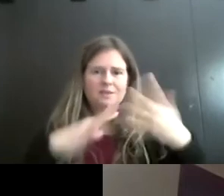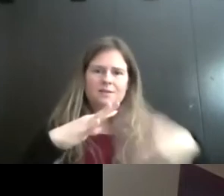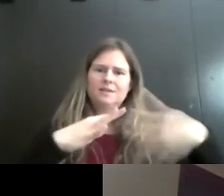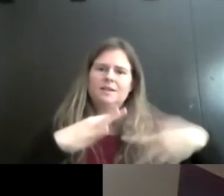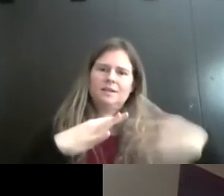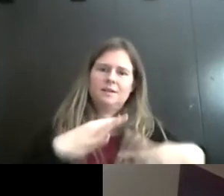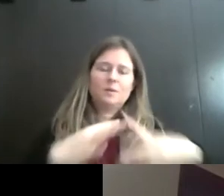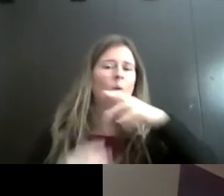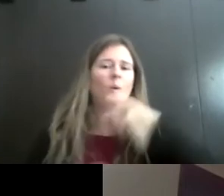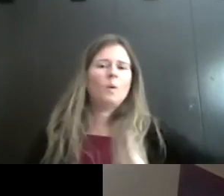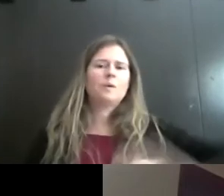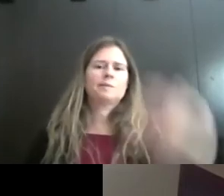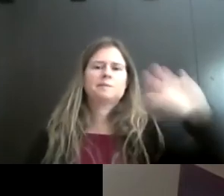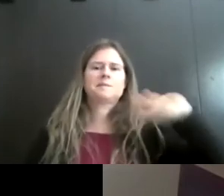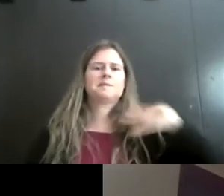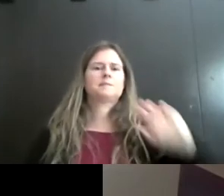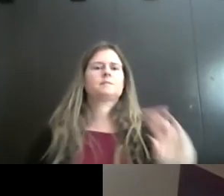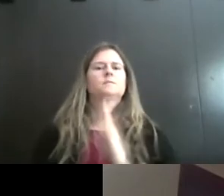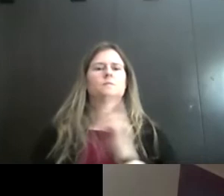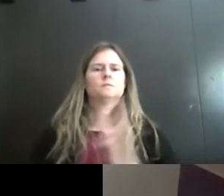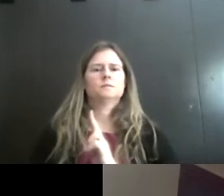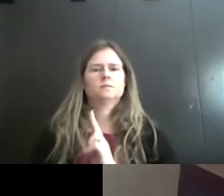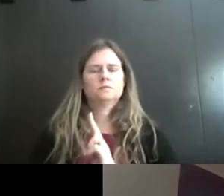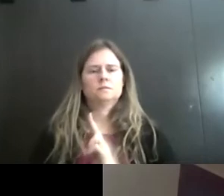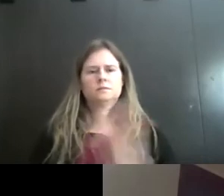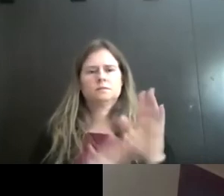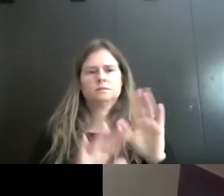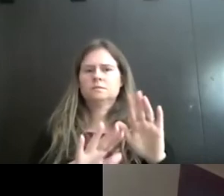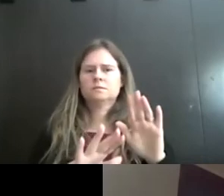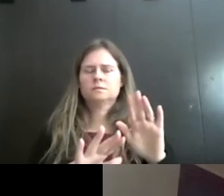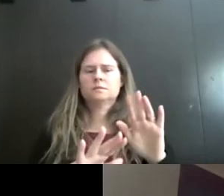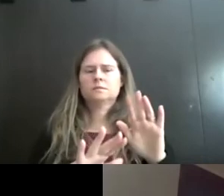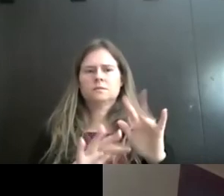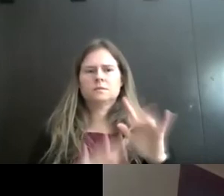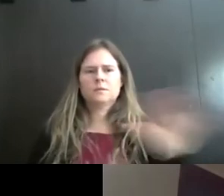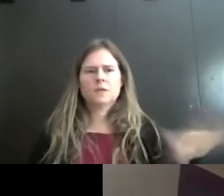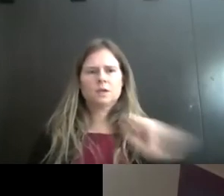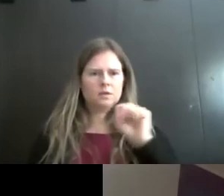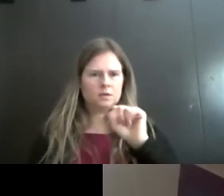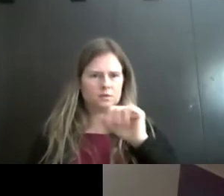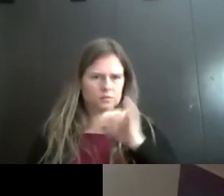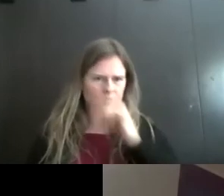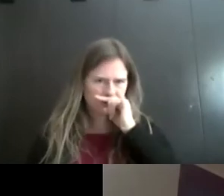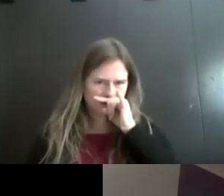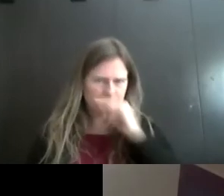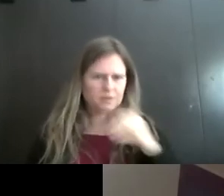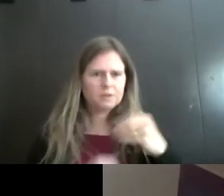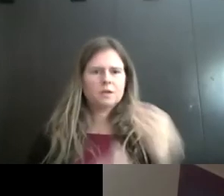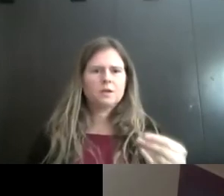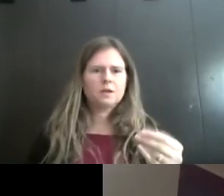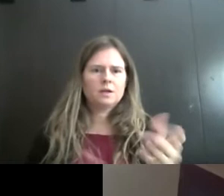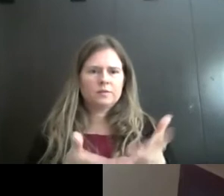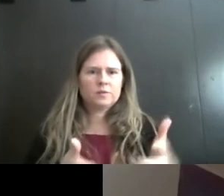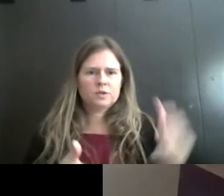in the old days, they would take a young child and give them a large abalone shell like this, and